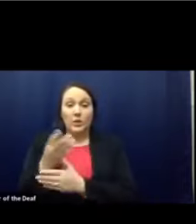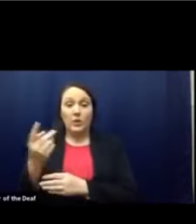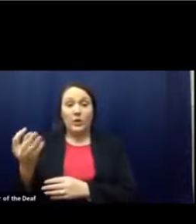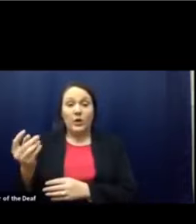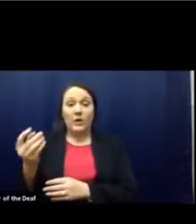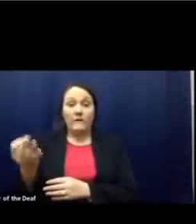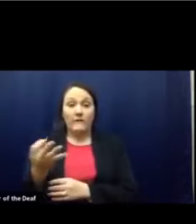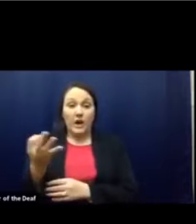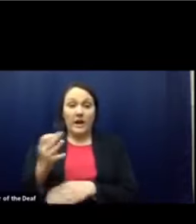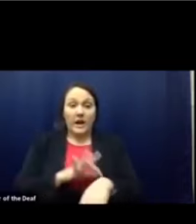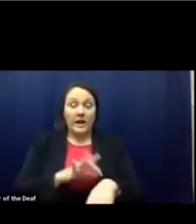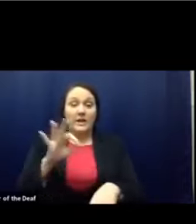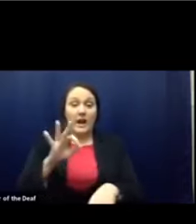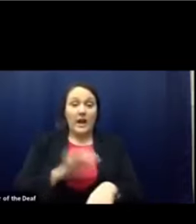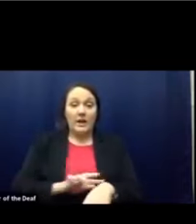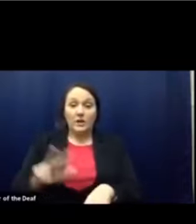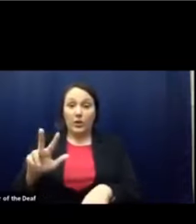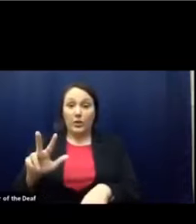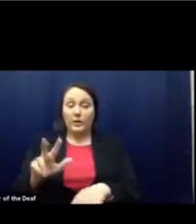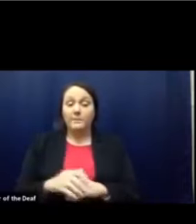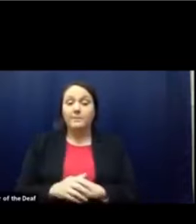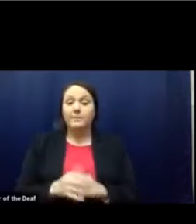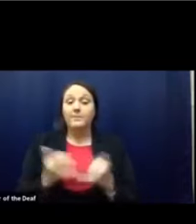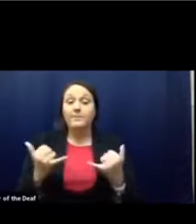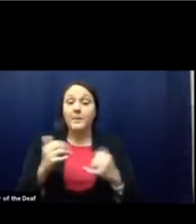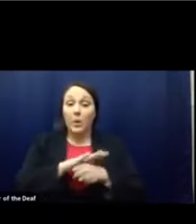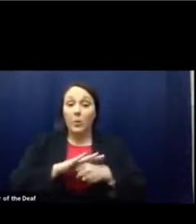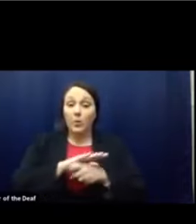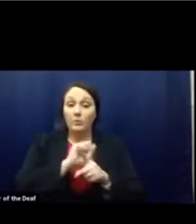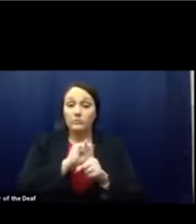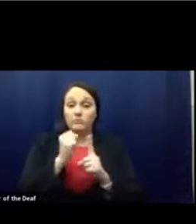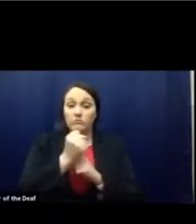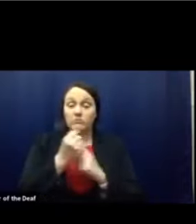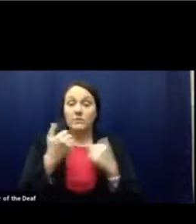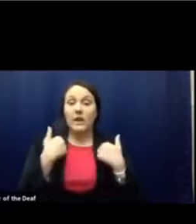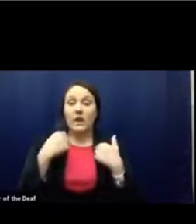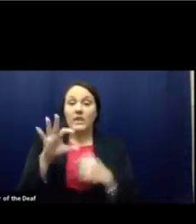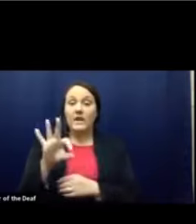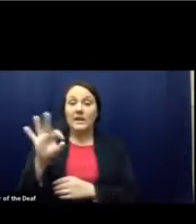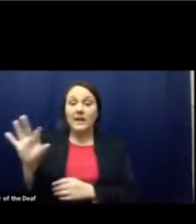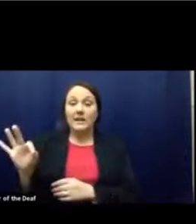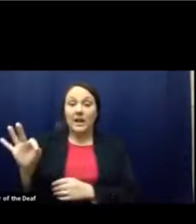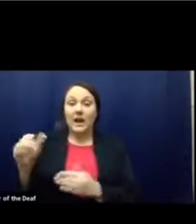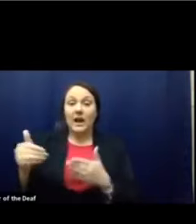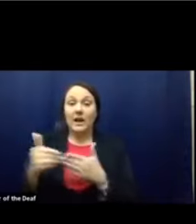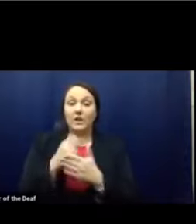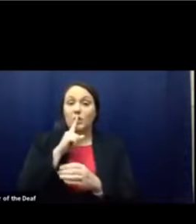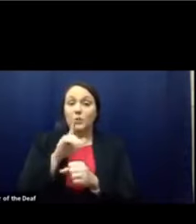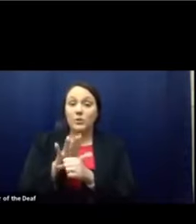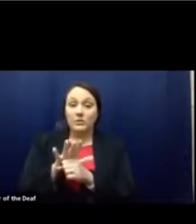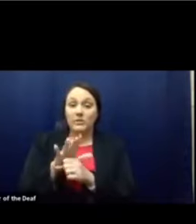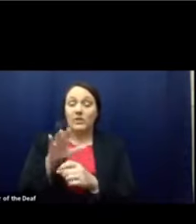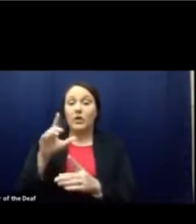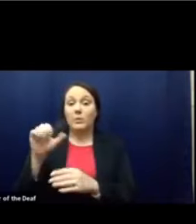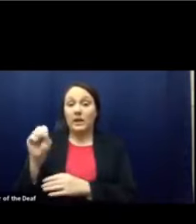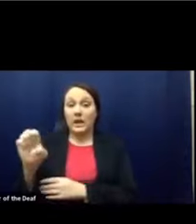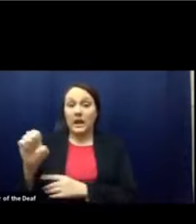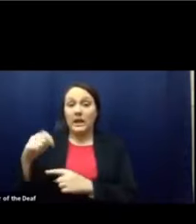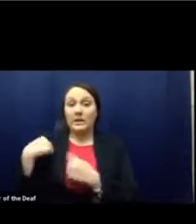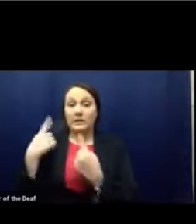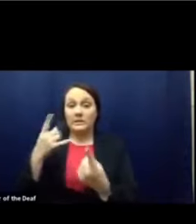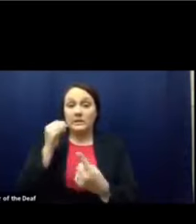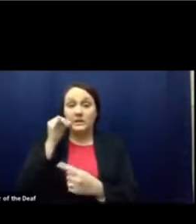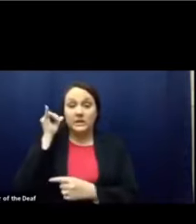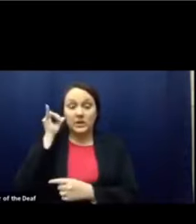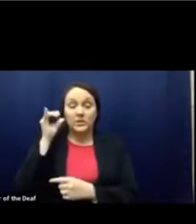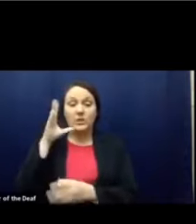p.m. Now we'll move into the local situation. We have 99 new confirmed cases since yesterday's report,